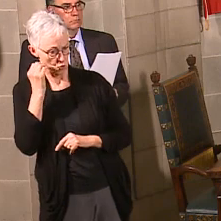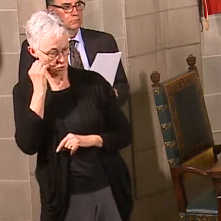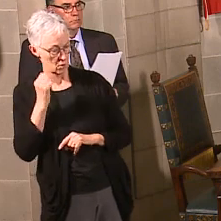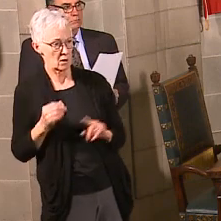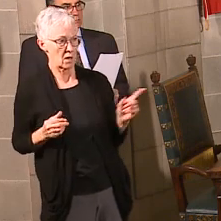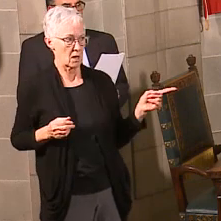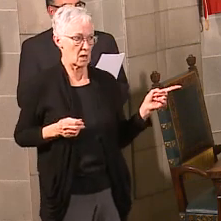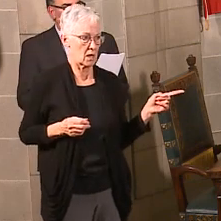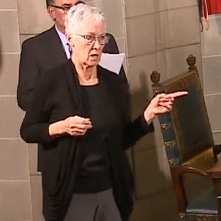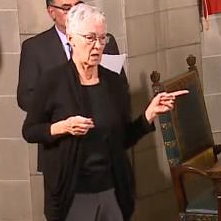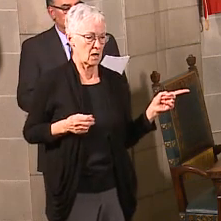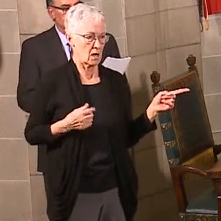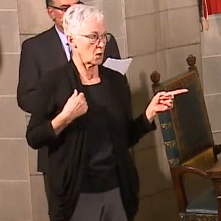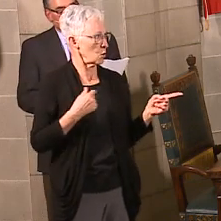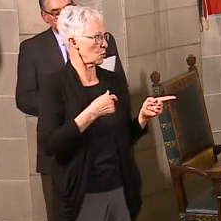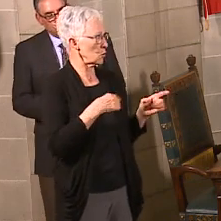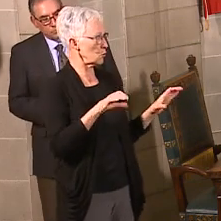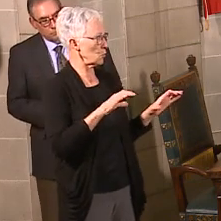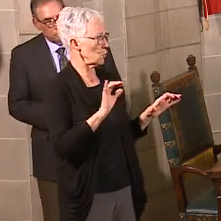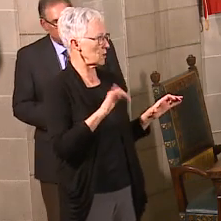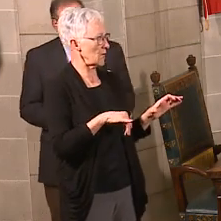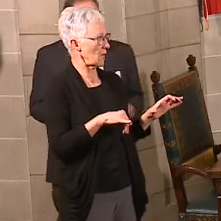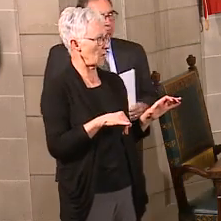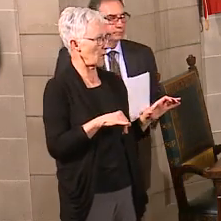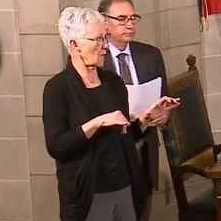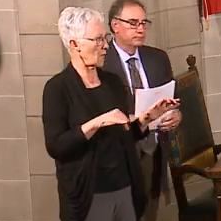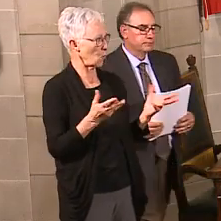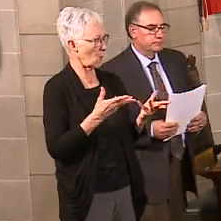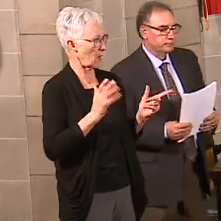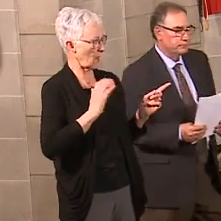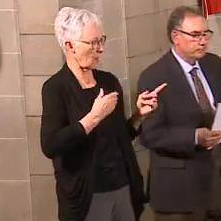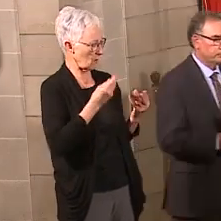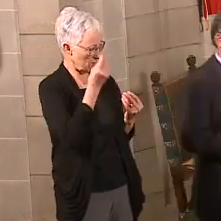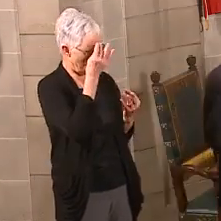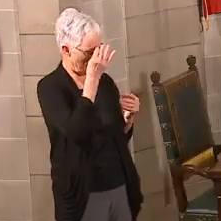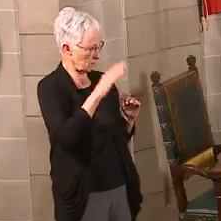an automated way right now. And Dr. Antone, you want to talk a little about what kind of our thoughts on that are?